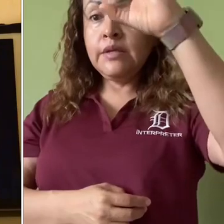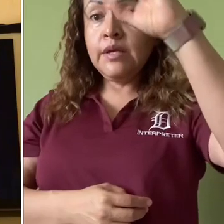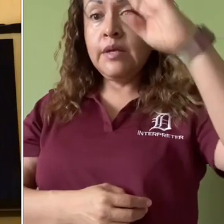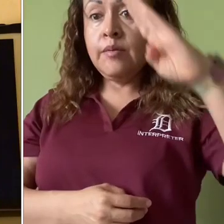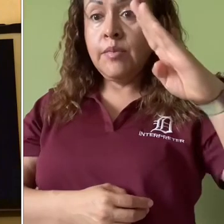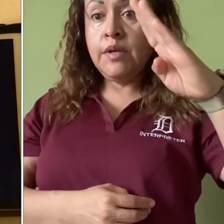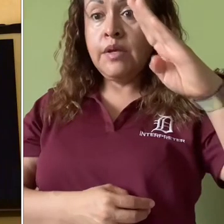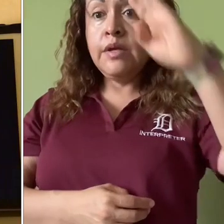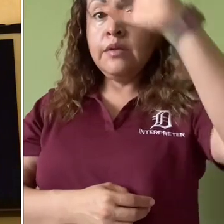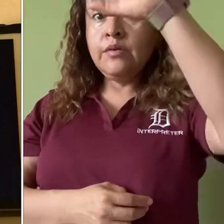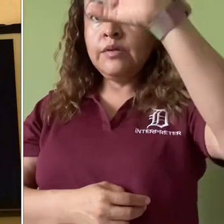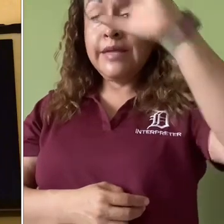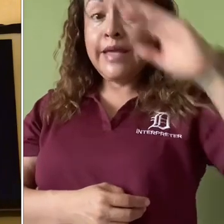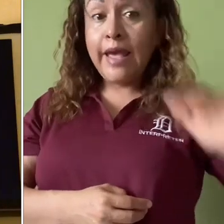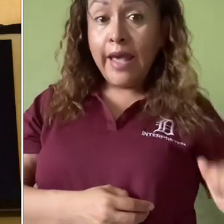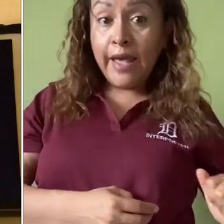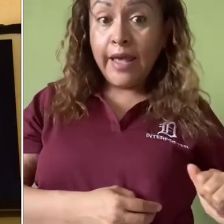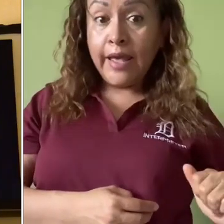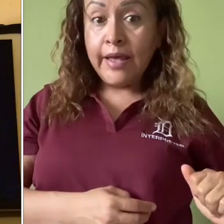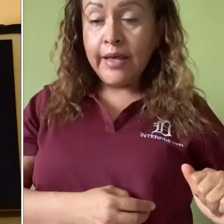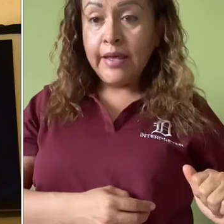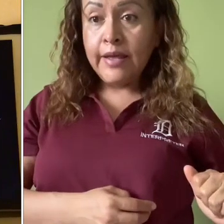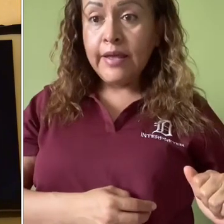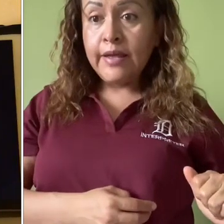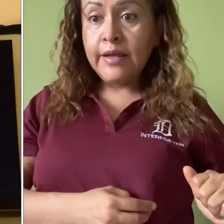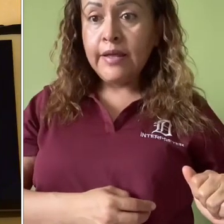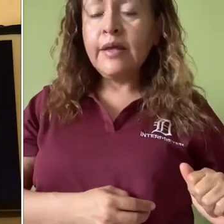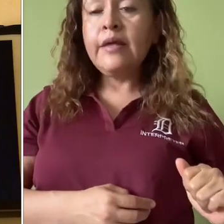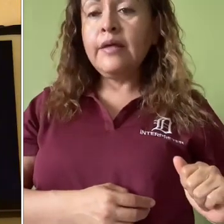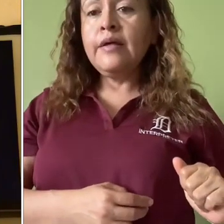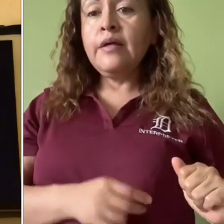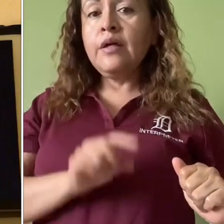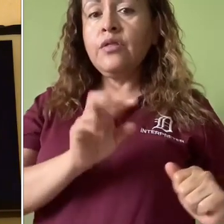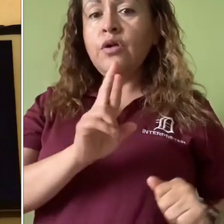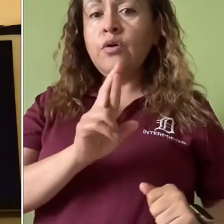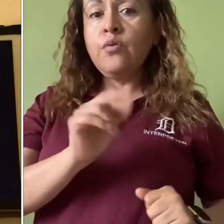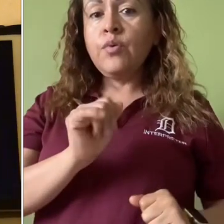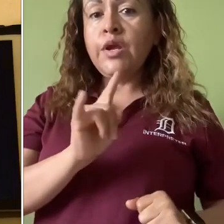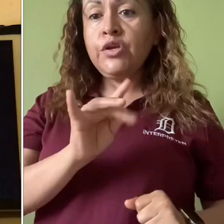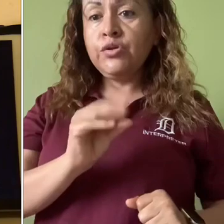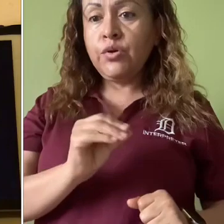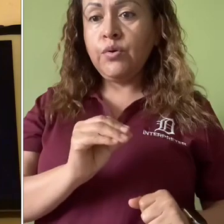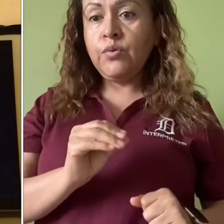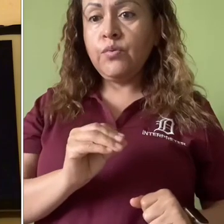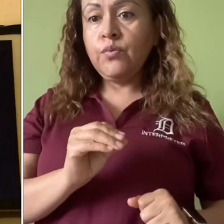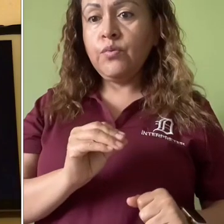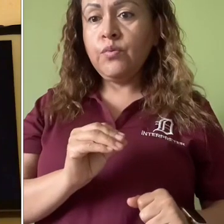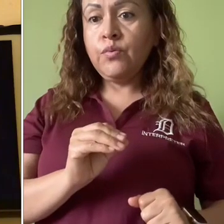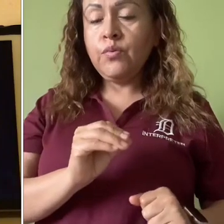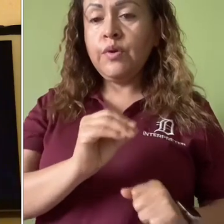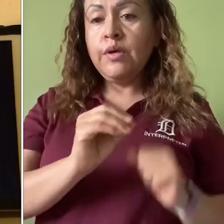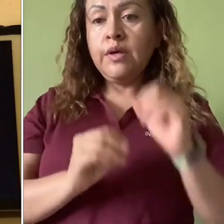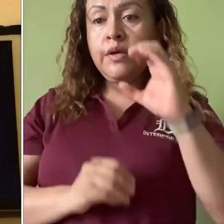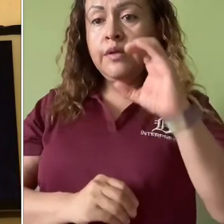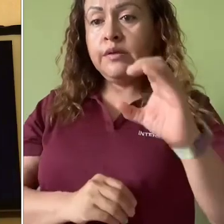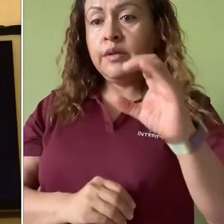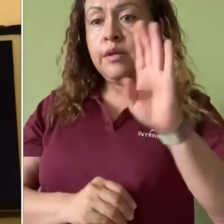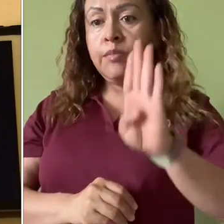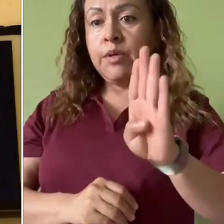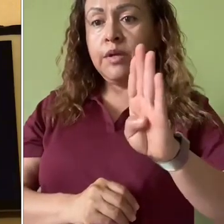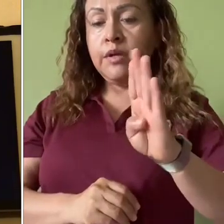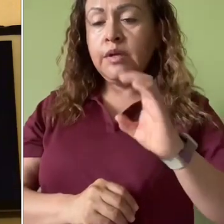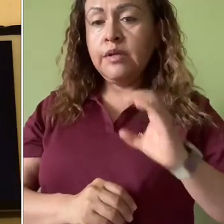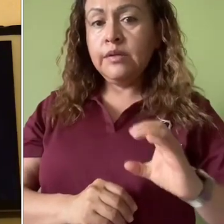the same, the ratio of CB to CA, so let's write this down. We know that the ratio of